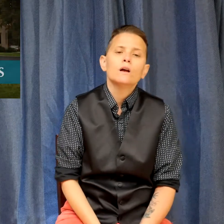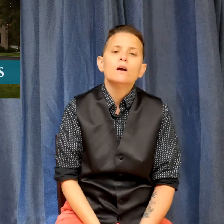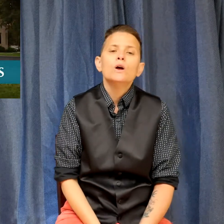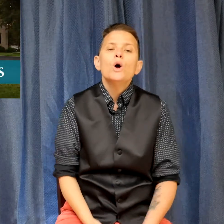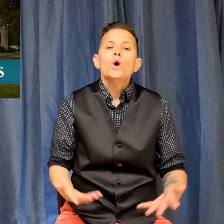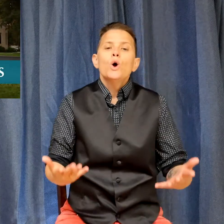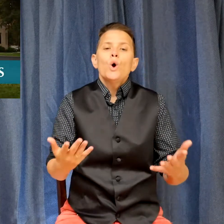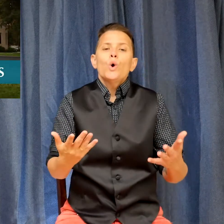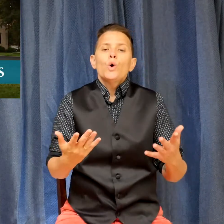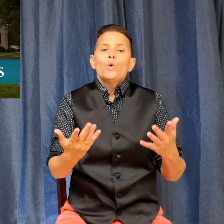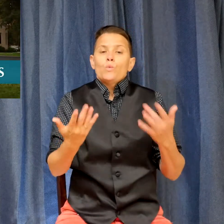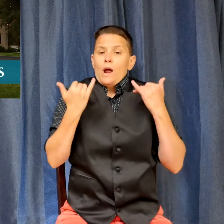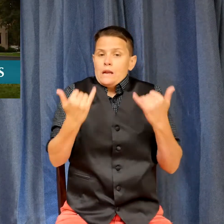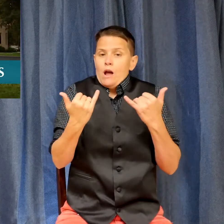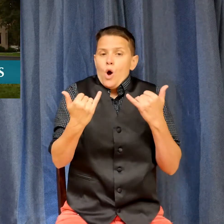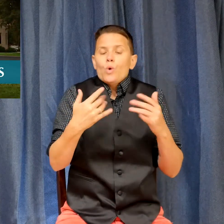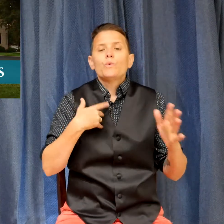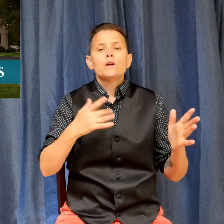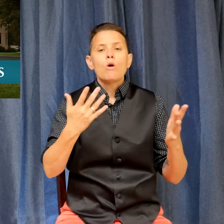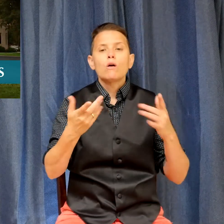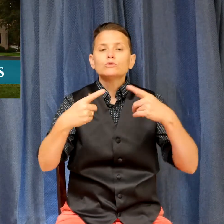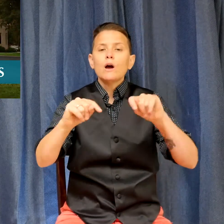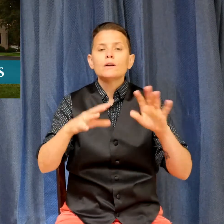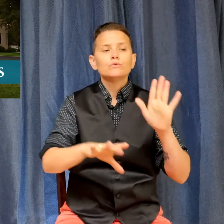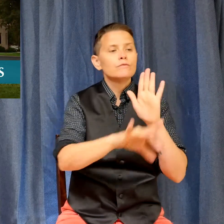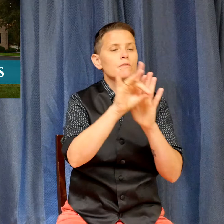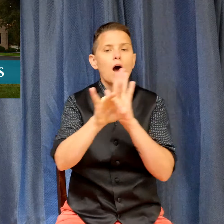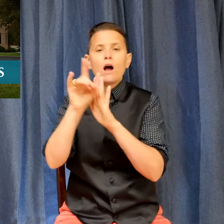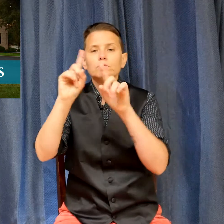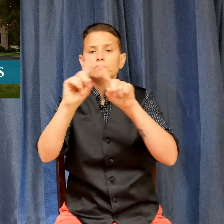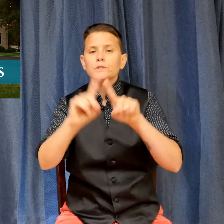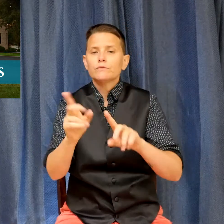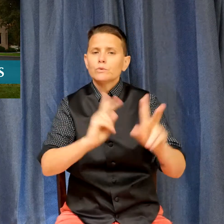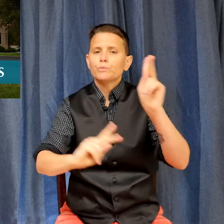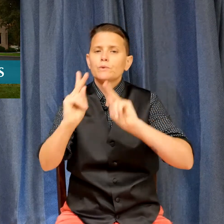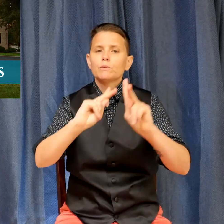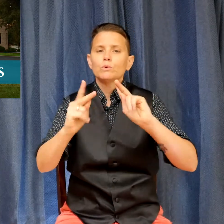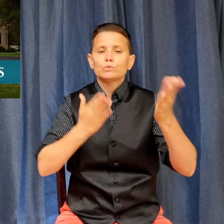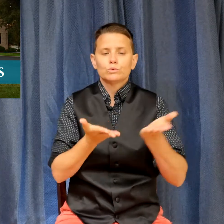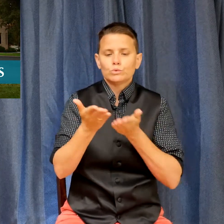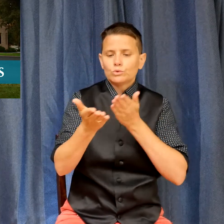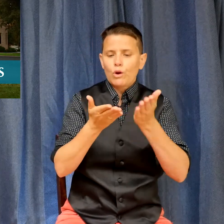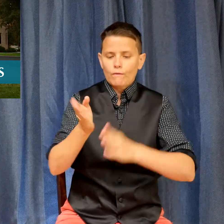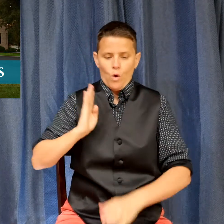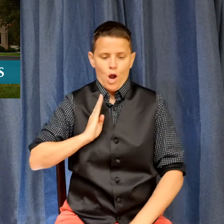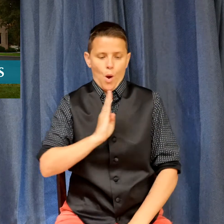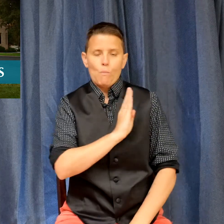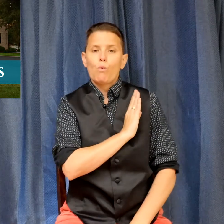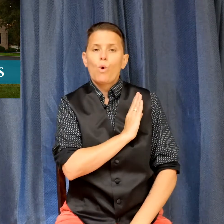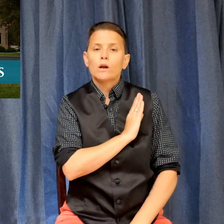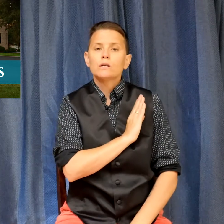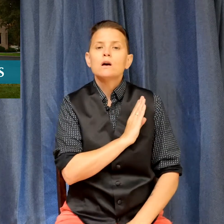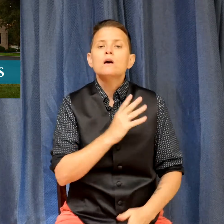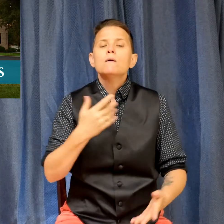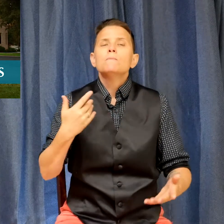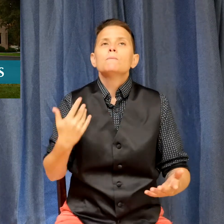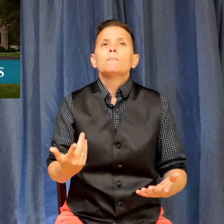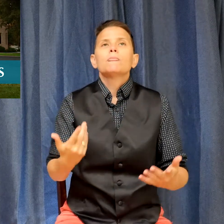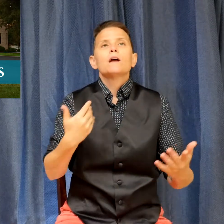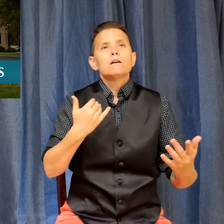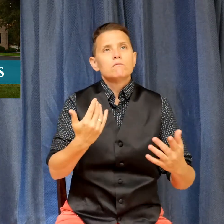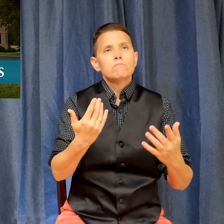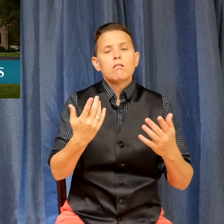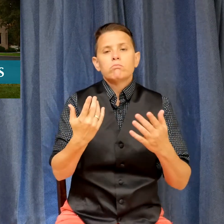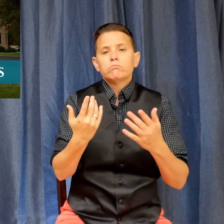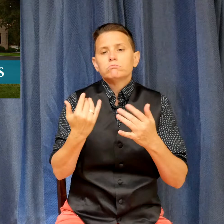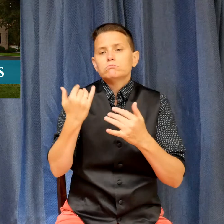Trustees beginning in our new fiscal year. Board members are elected at our annual meeting held in November. Later this week,